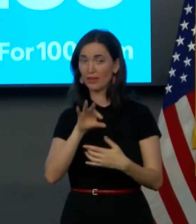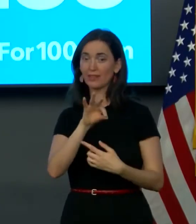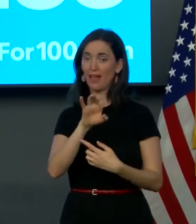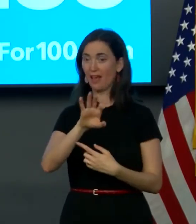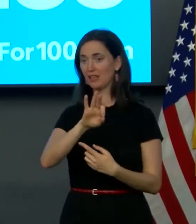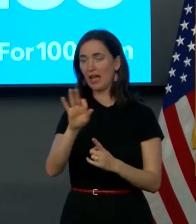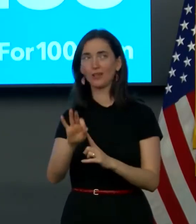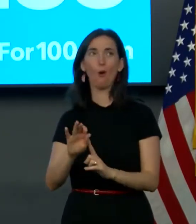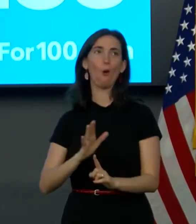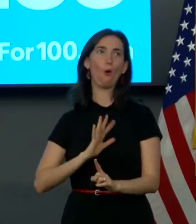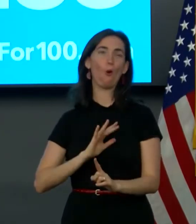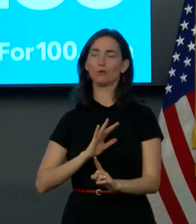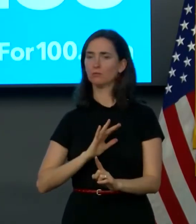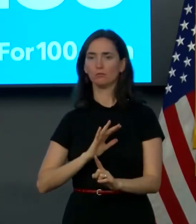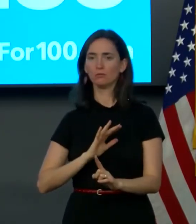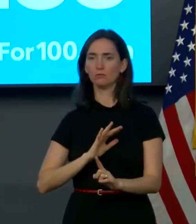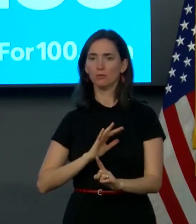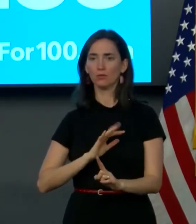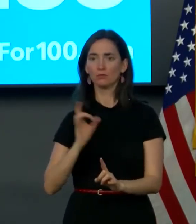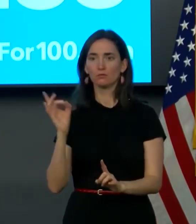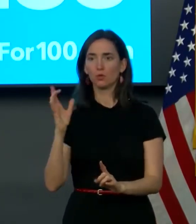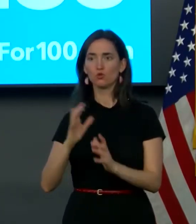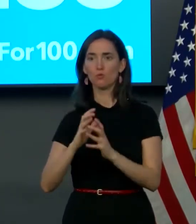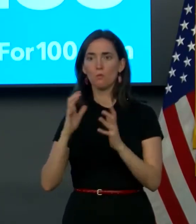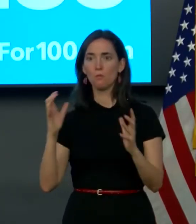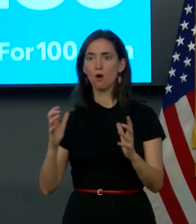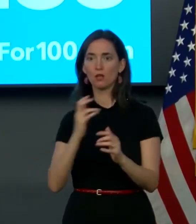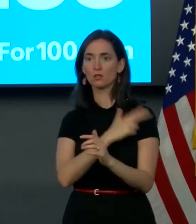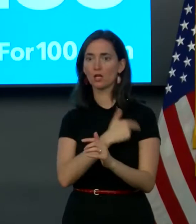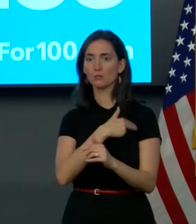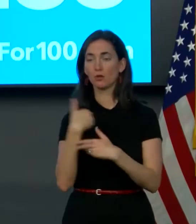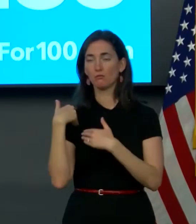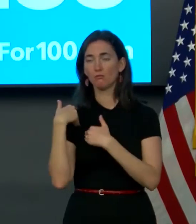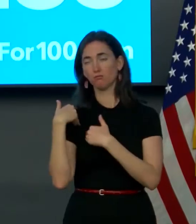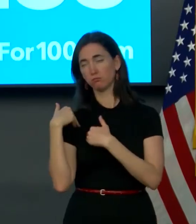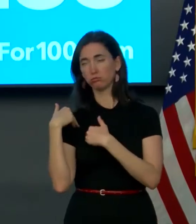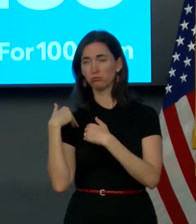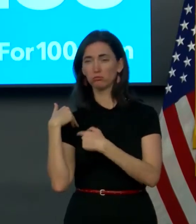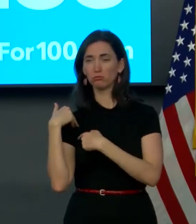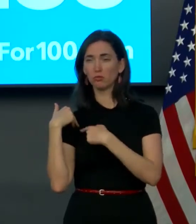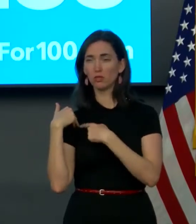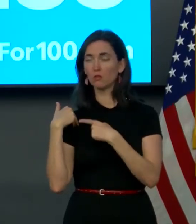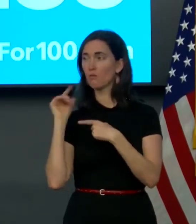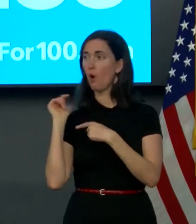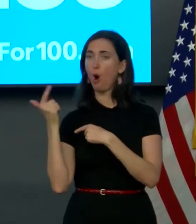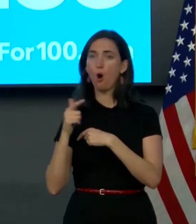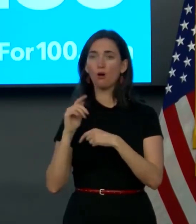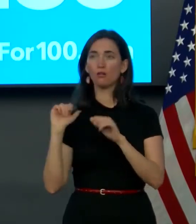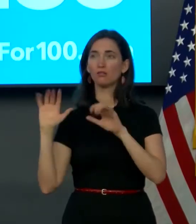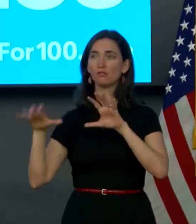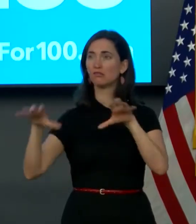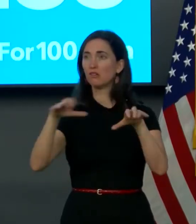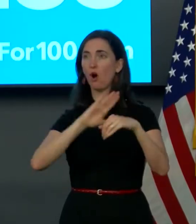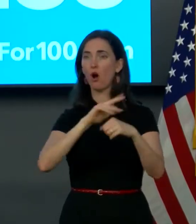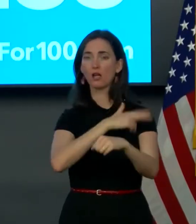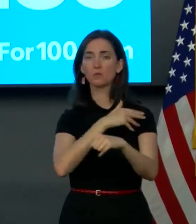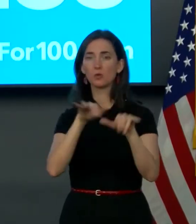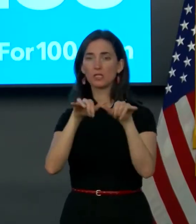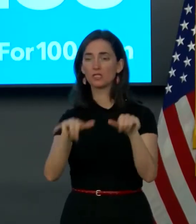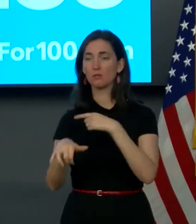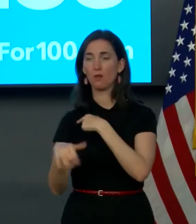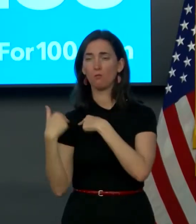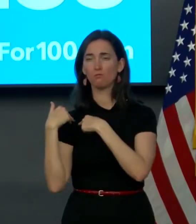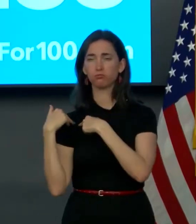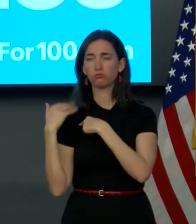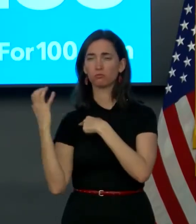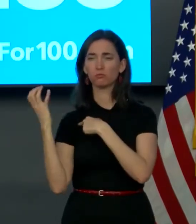2,999 people are way too many for a hospital system the size that we have in Louisiana. It's